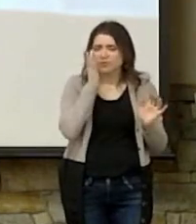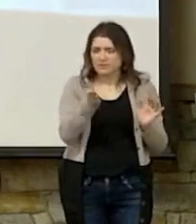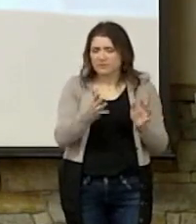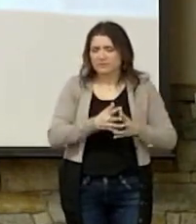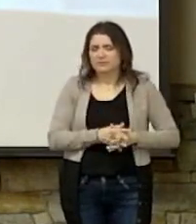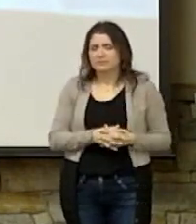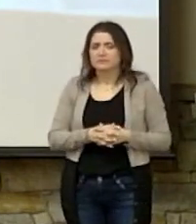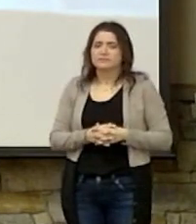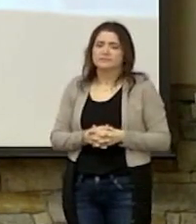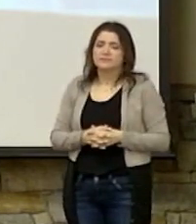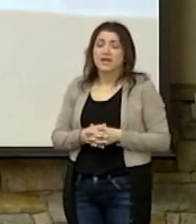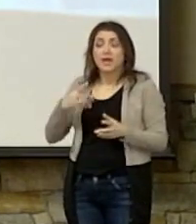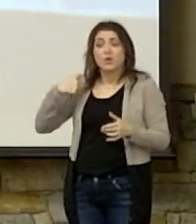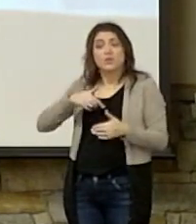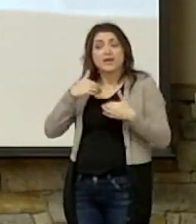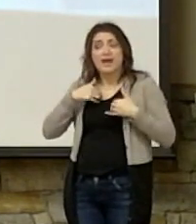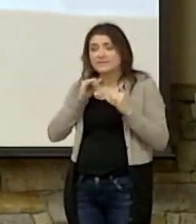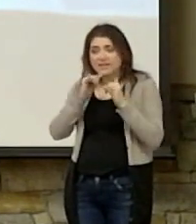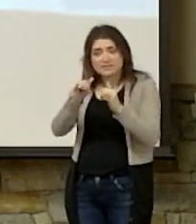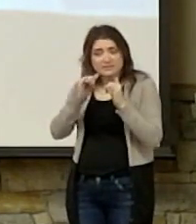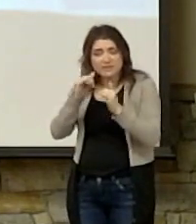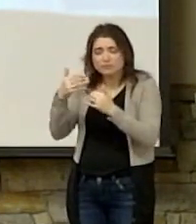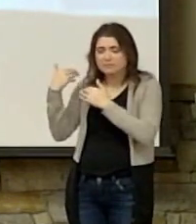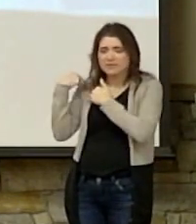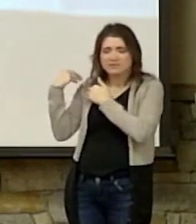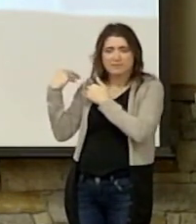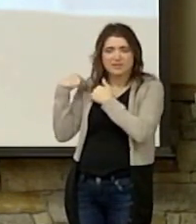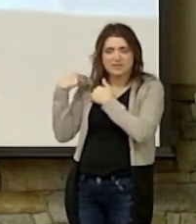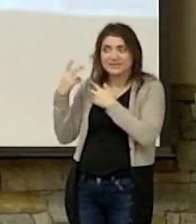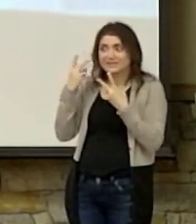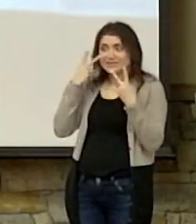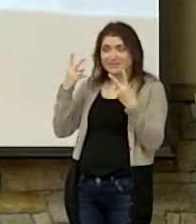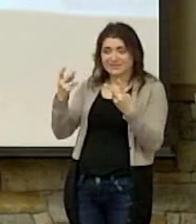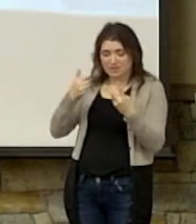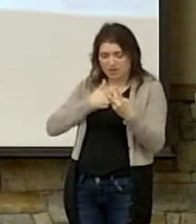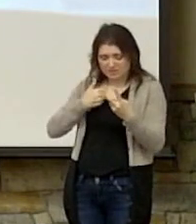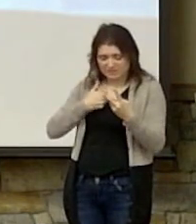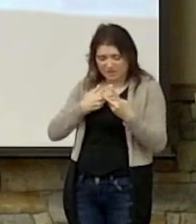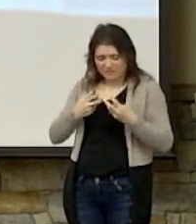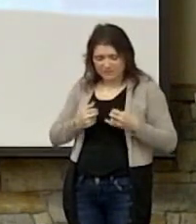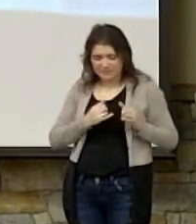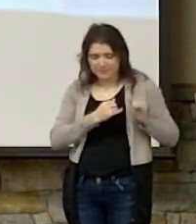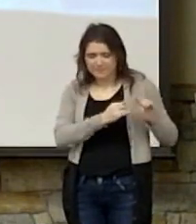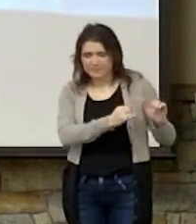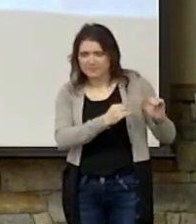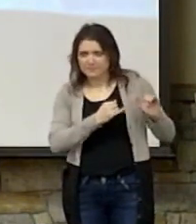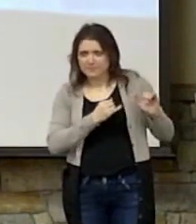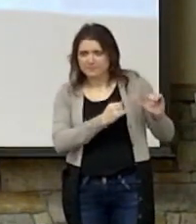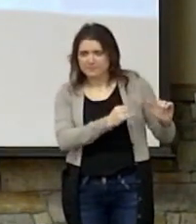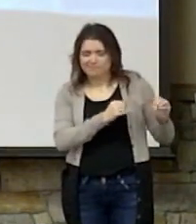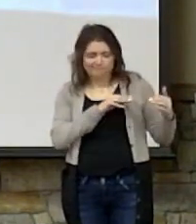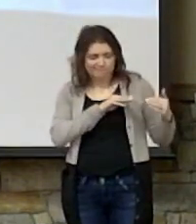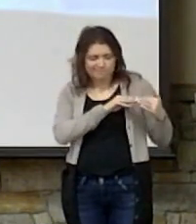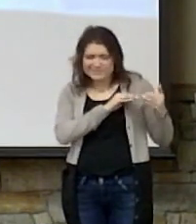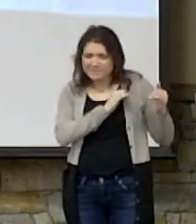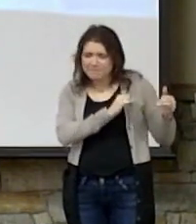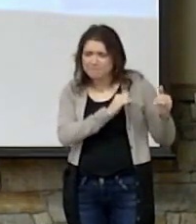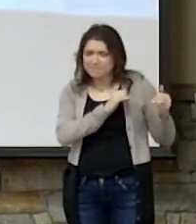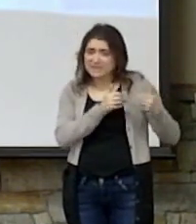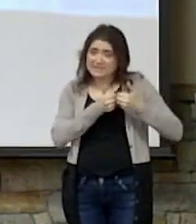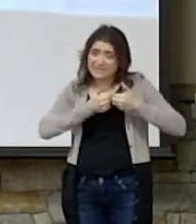others. And we have that same responsibility to see ourselves as Mephibosheth, separated from where we